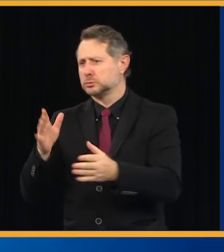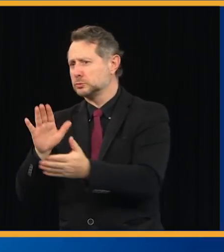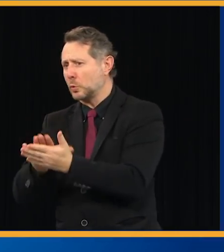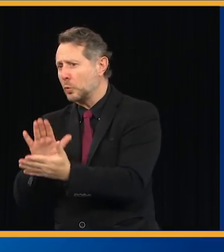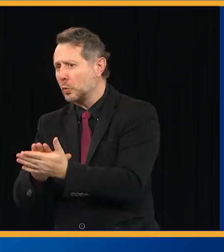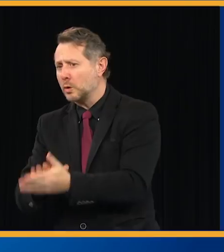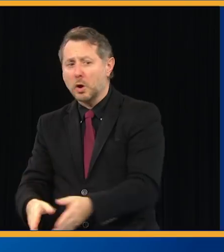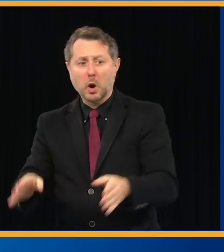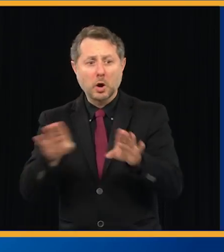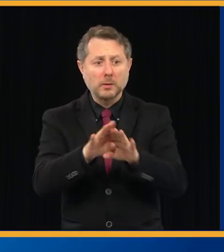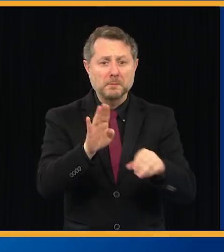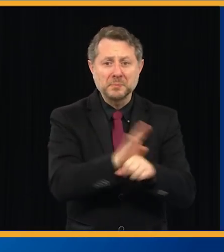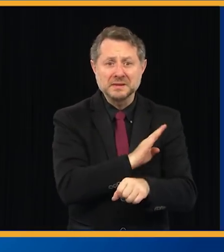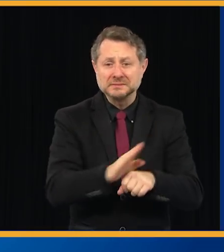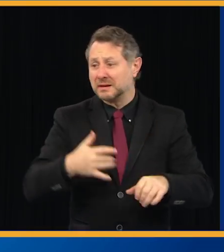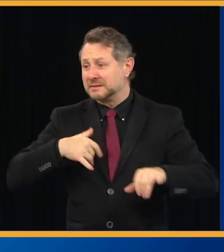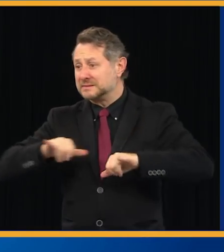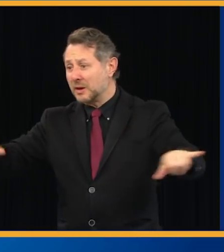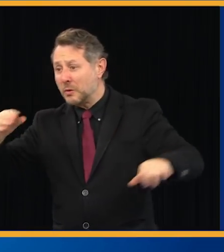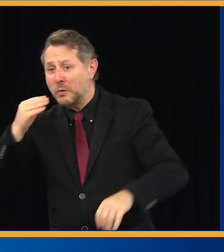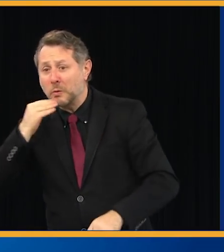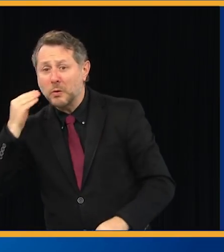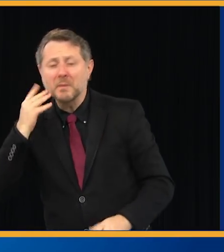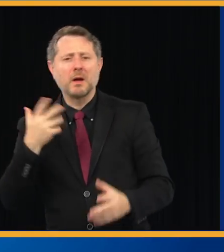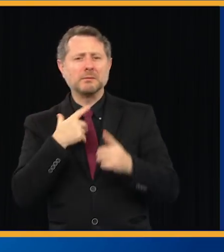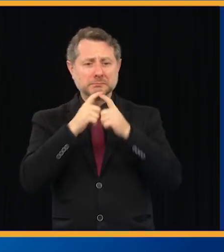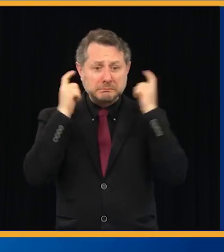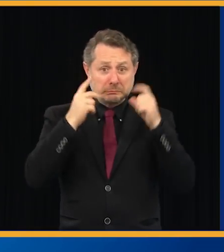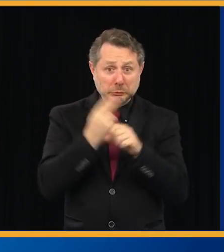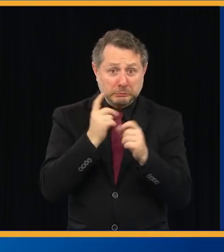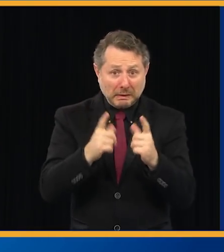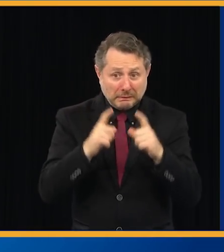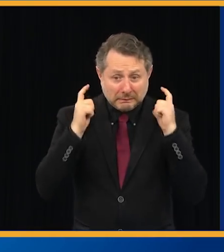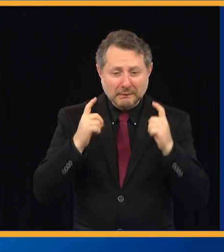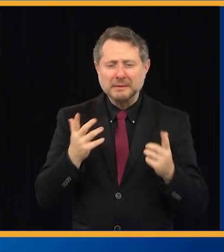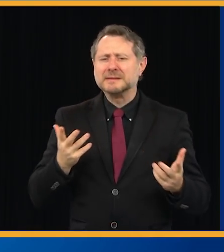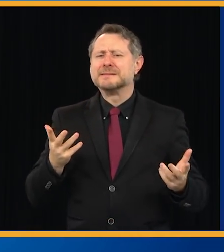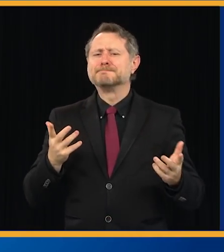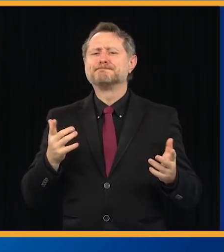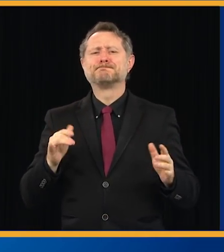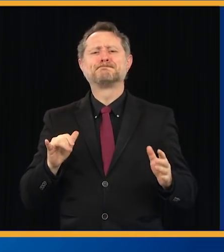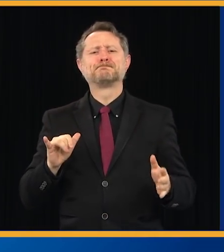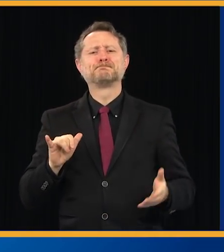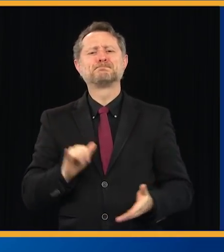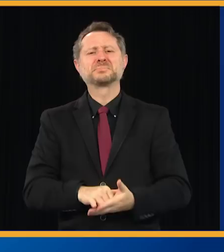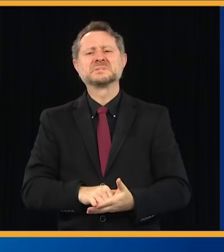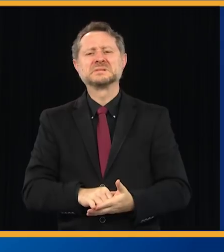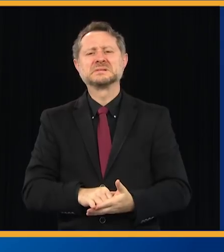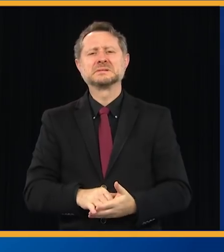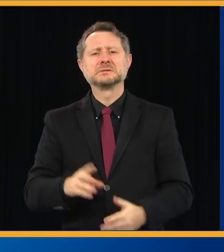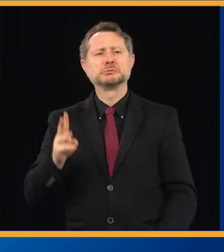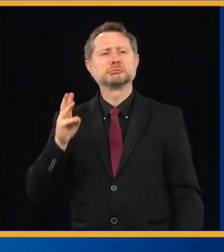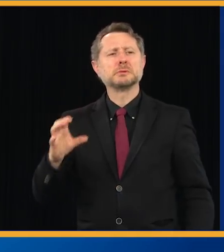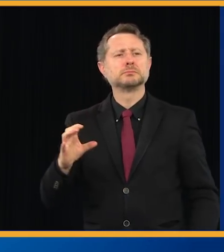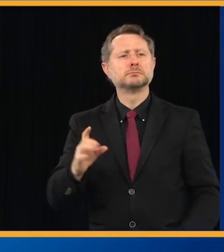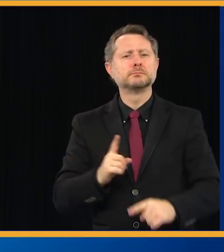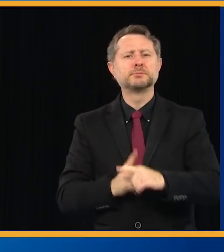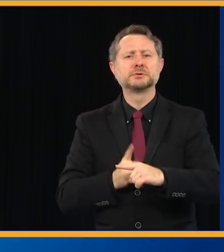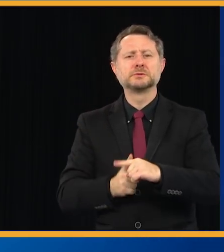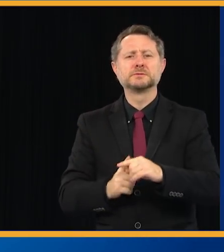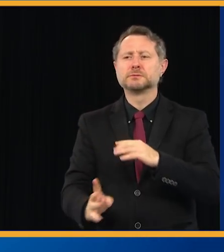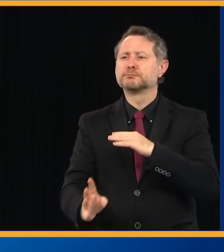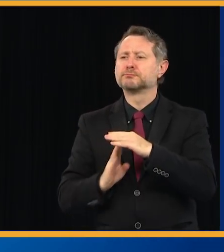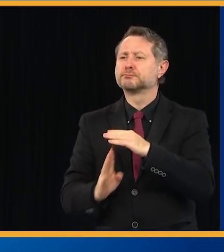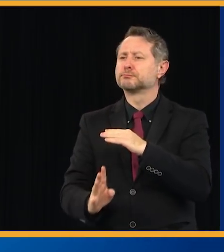wear a mask, wear gloves, etc., you still have 600 new cases that walked in the door yesterday. Week before that, we